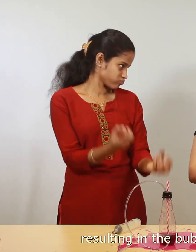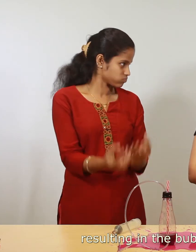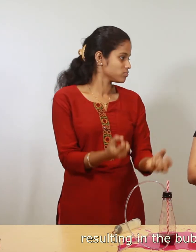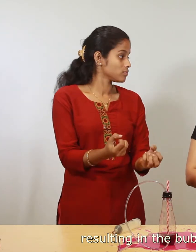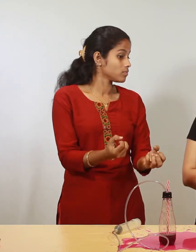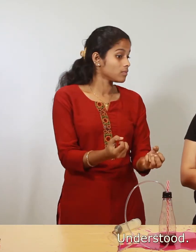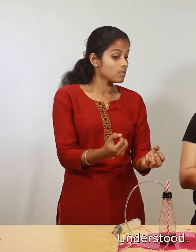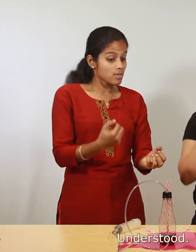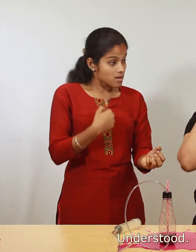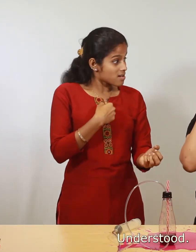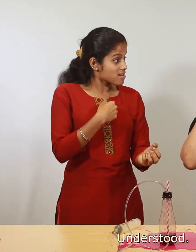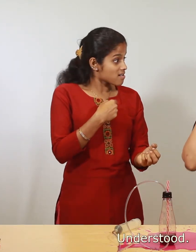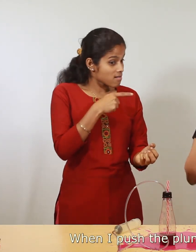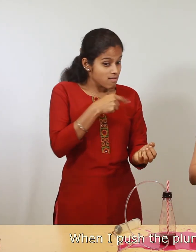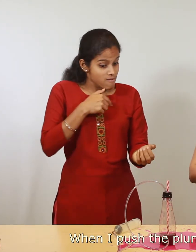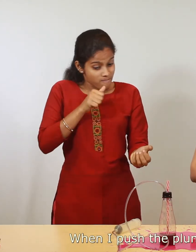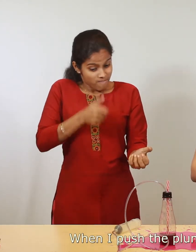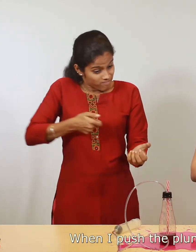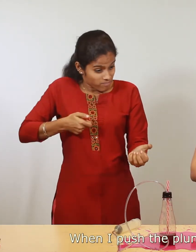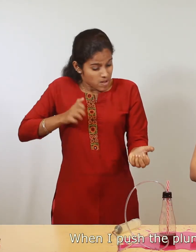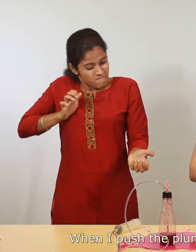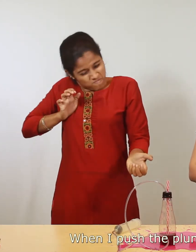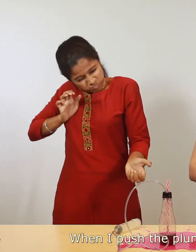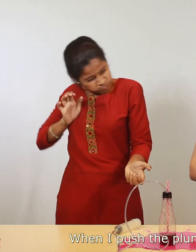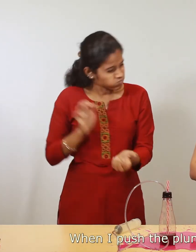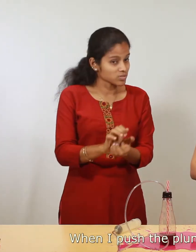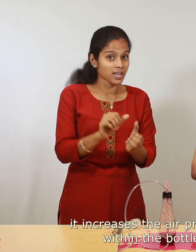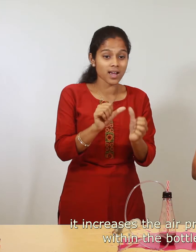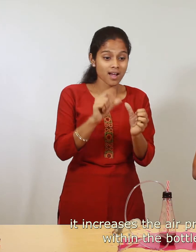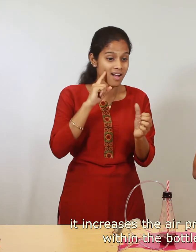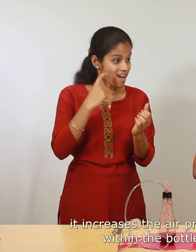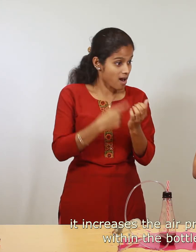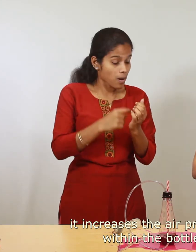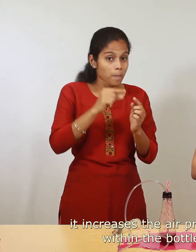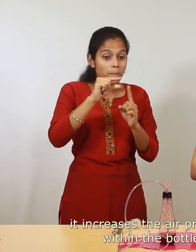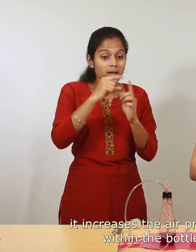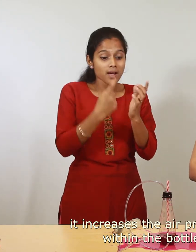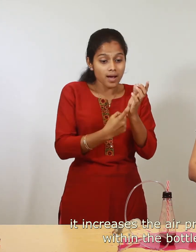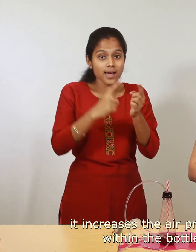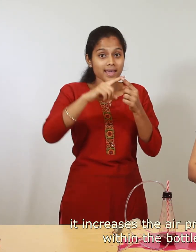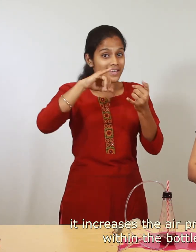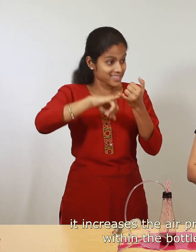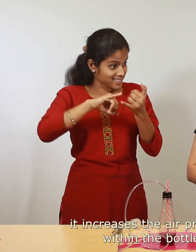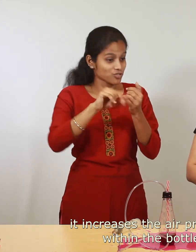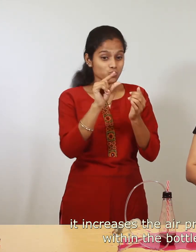resulting in the bubbles. Understood. When I push the plunger in, it increases the air pressure within the bottle.